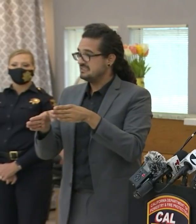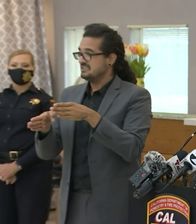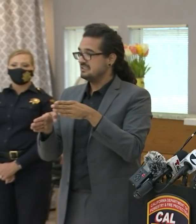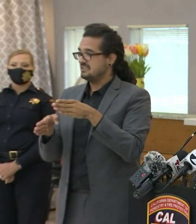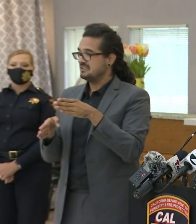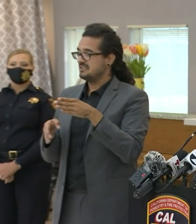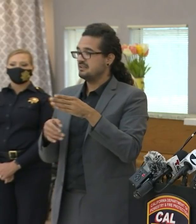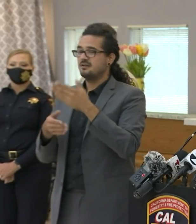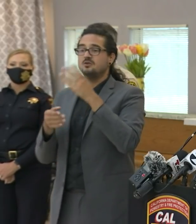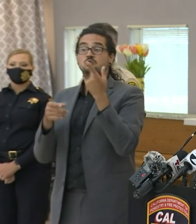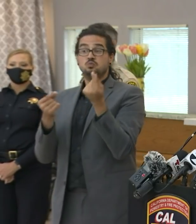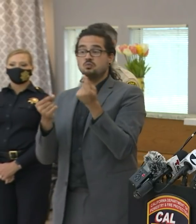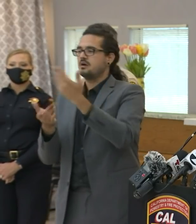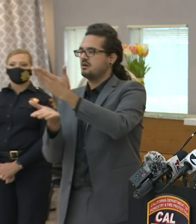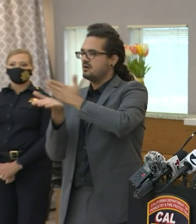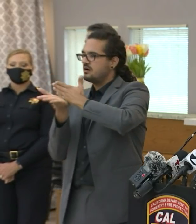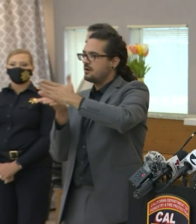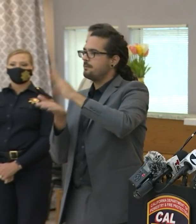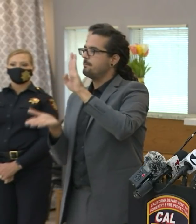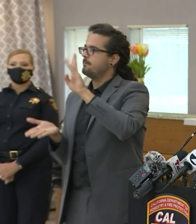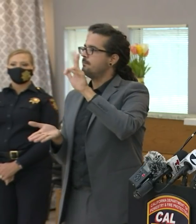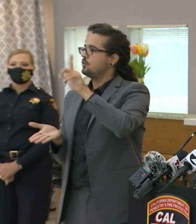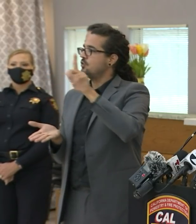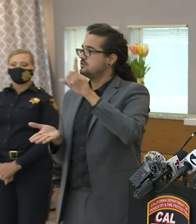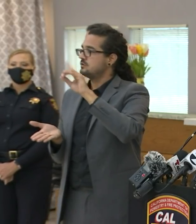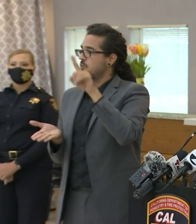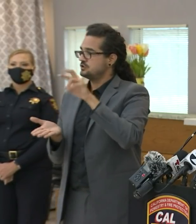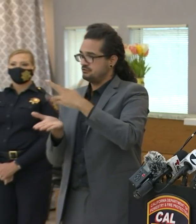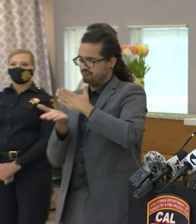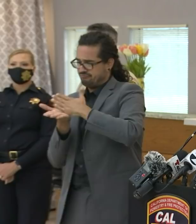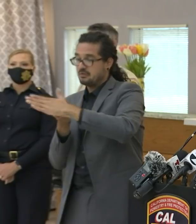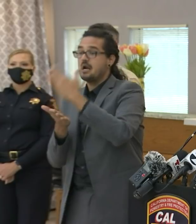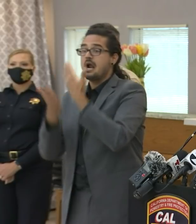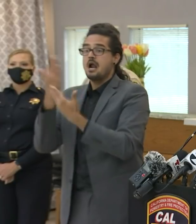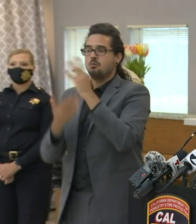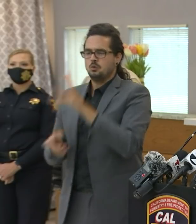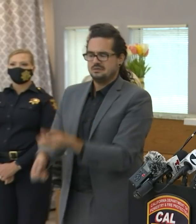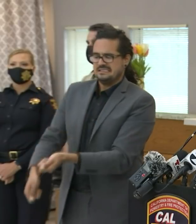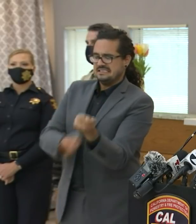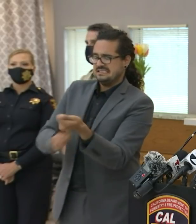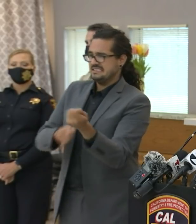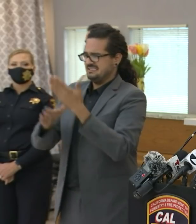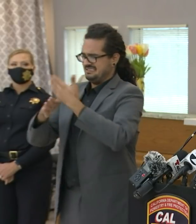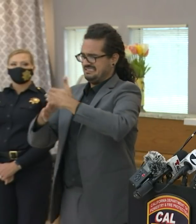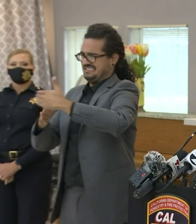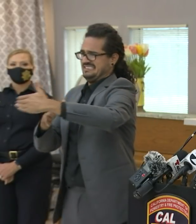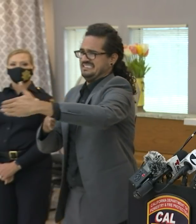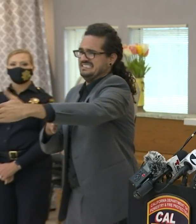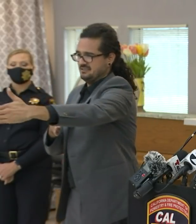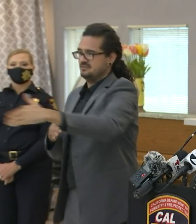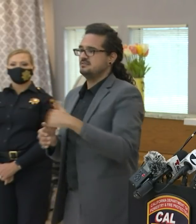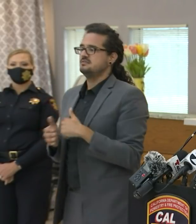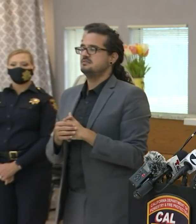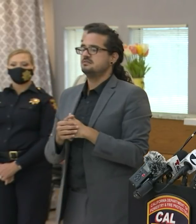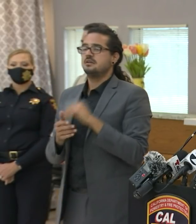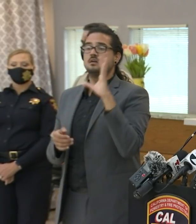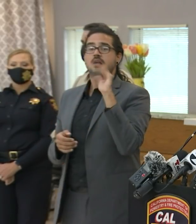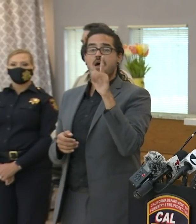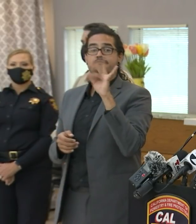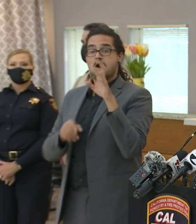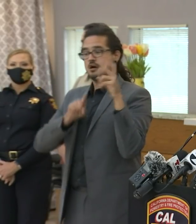hand crews, engine companies, and then more so doing assessments and starting to put the planning process into play as to when we do get